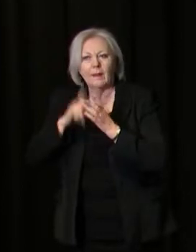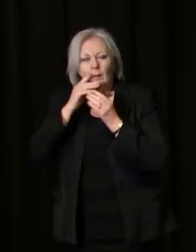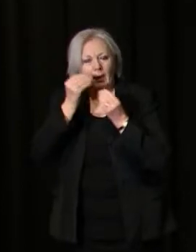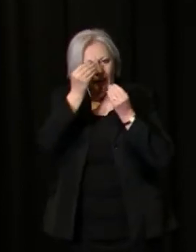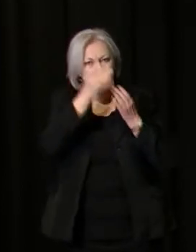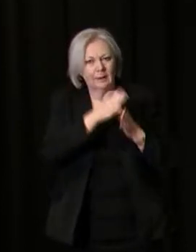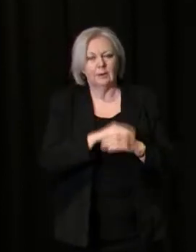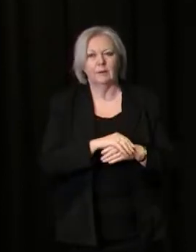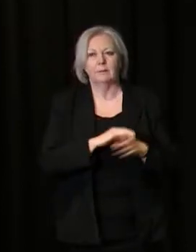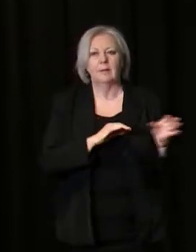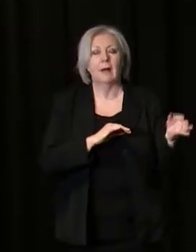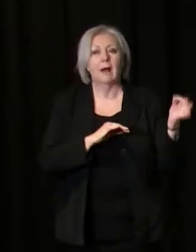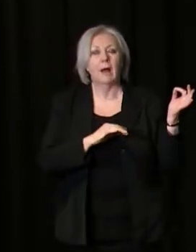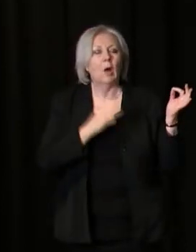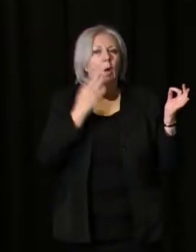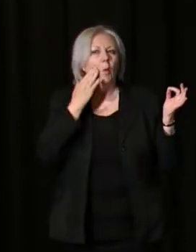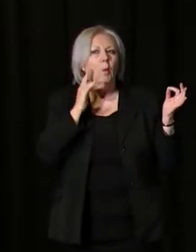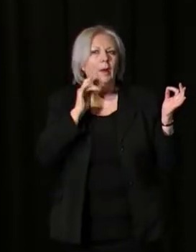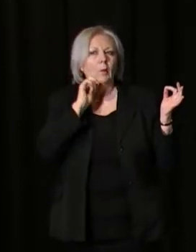long.